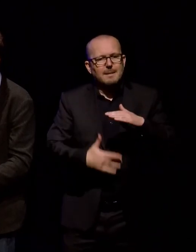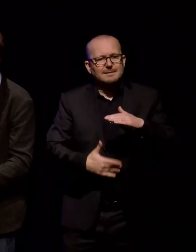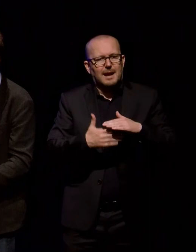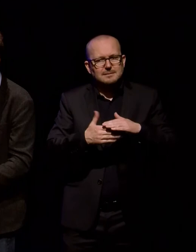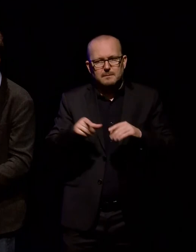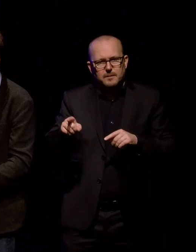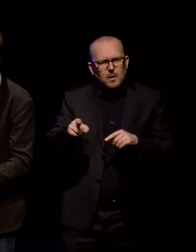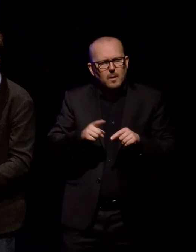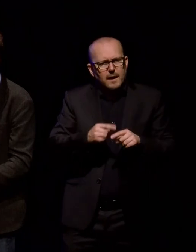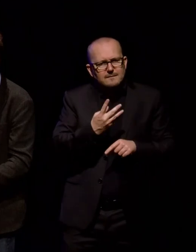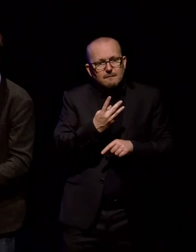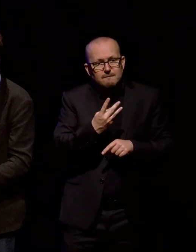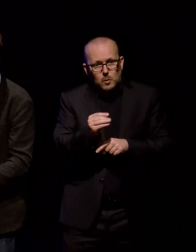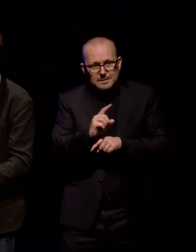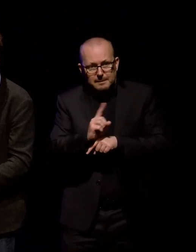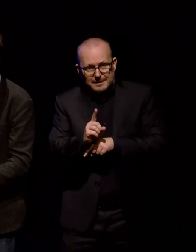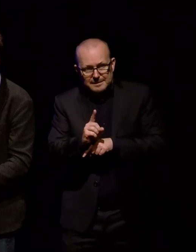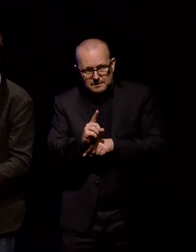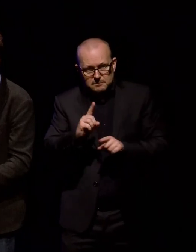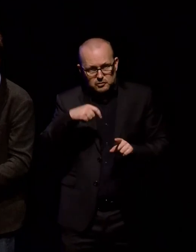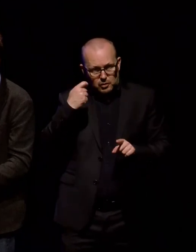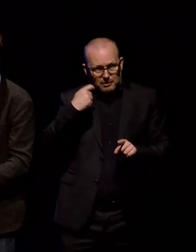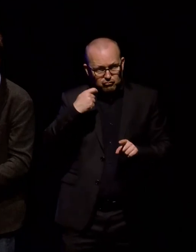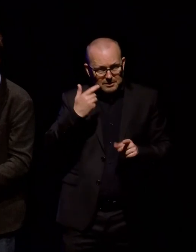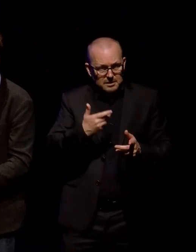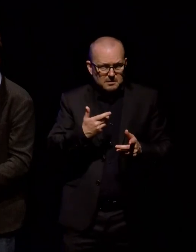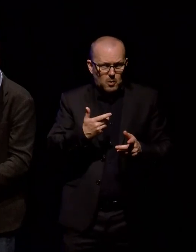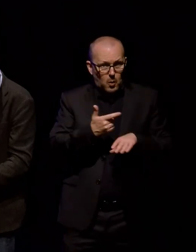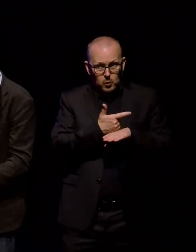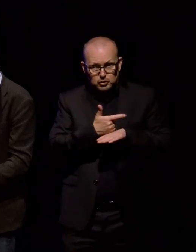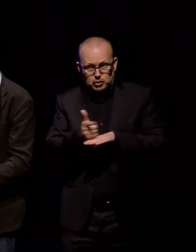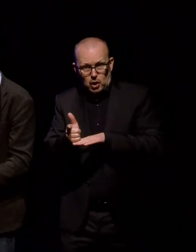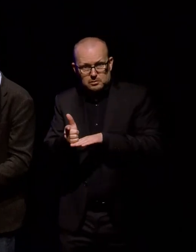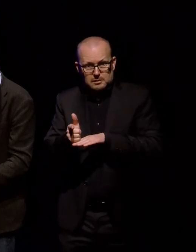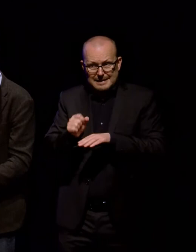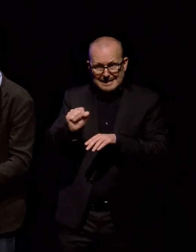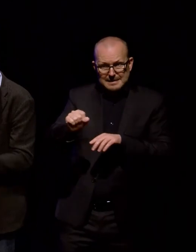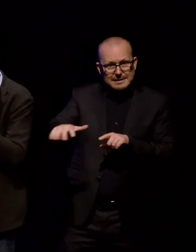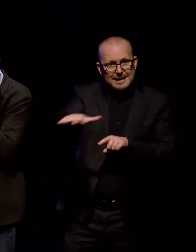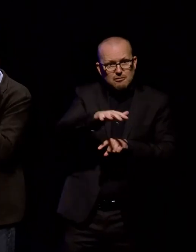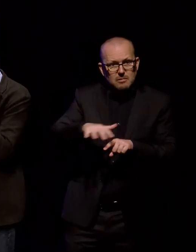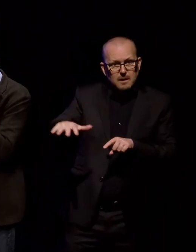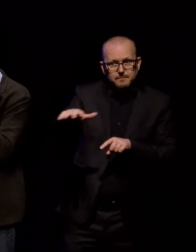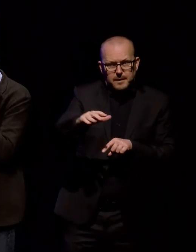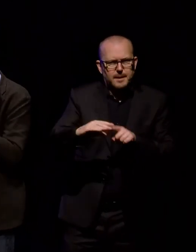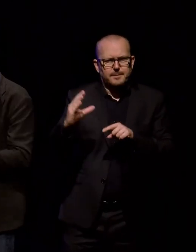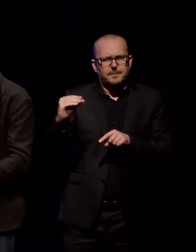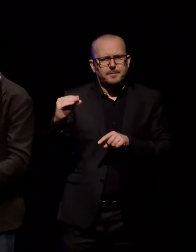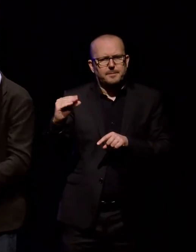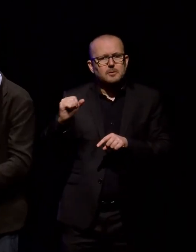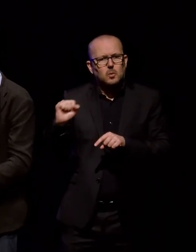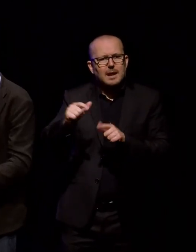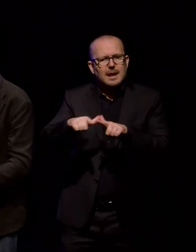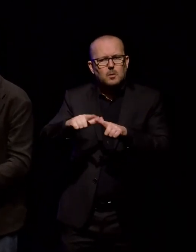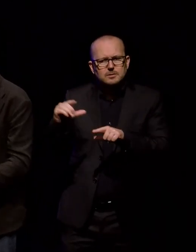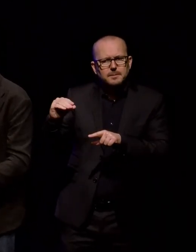have a 40-minute documentary film that we shot all in Maningrida with Balung speaking Kuninjku to his friend, Dr.